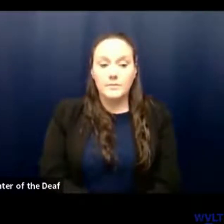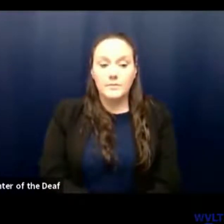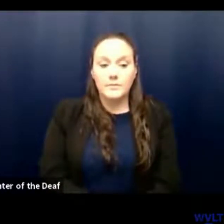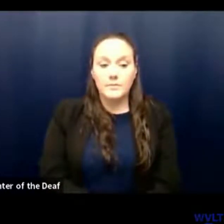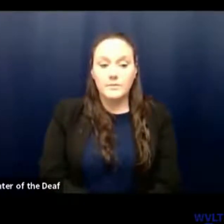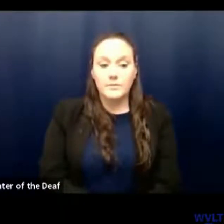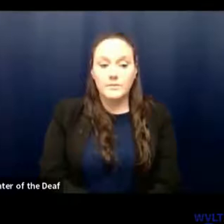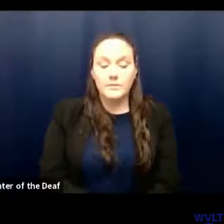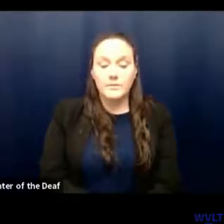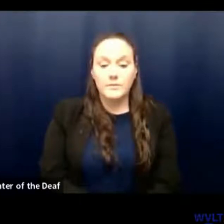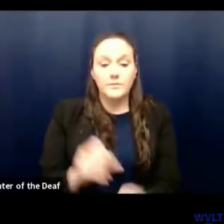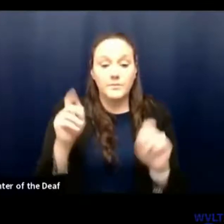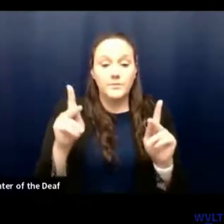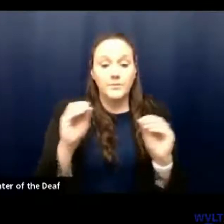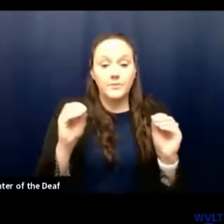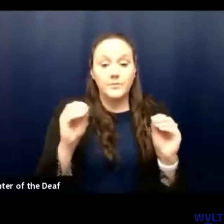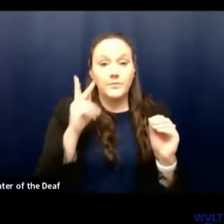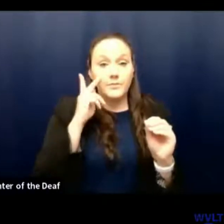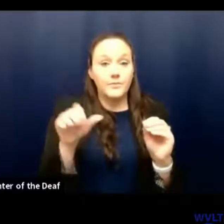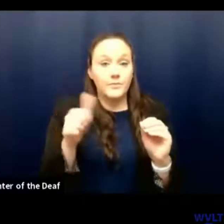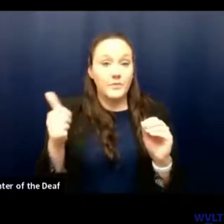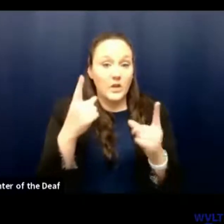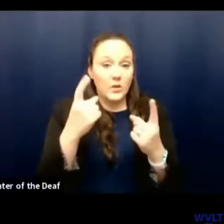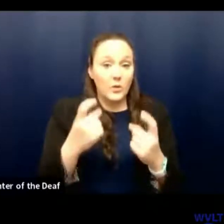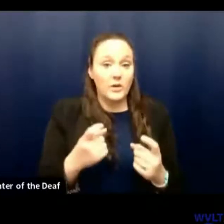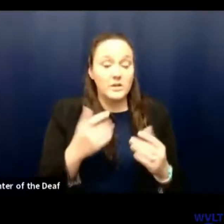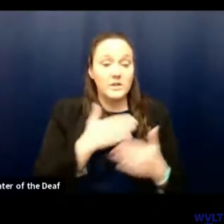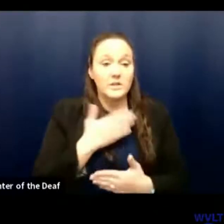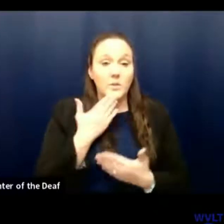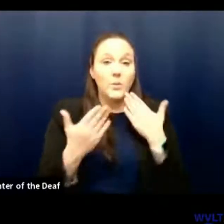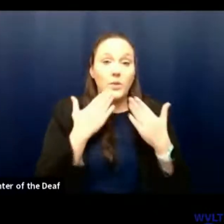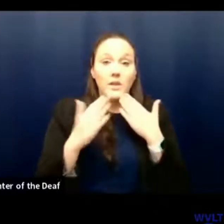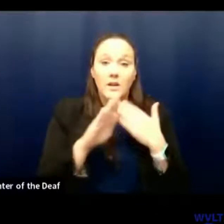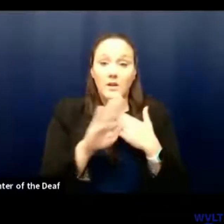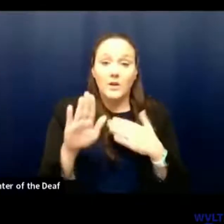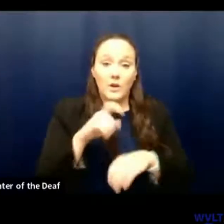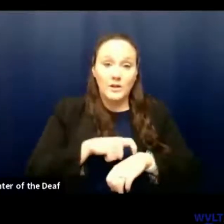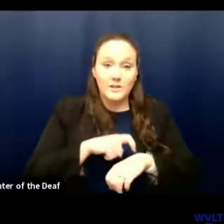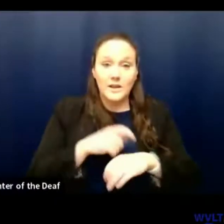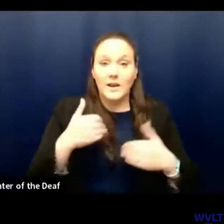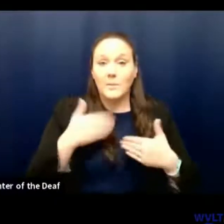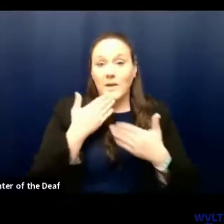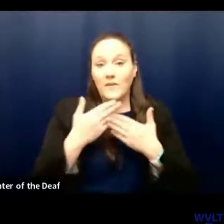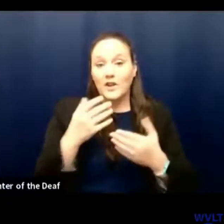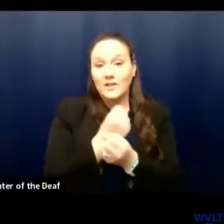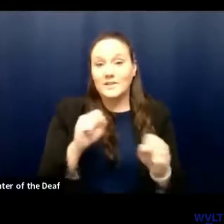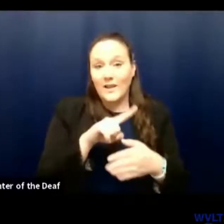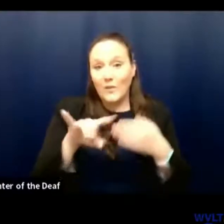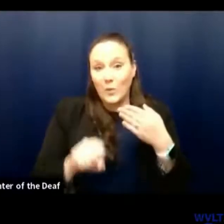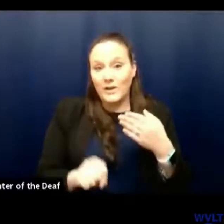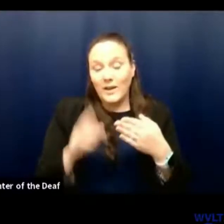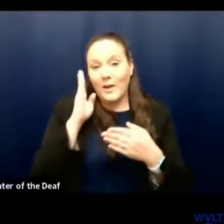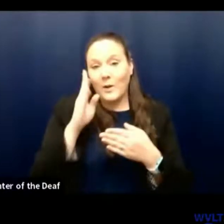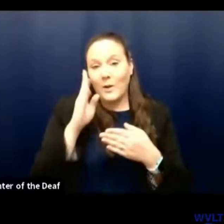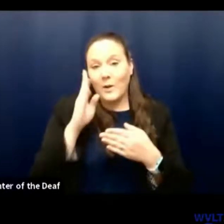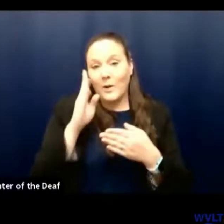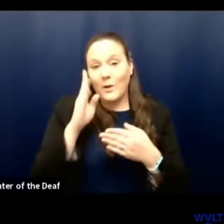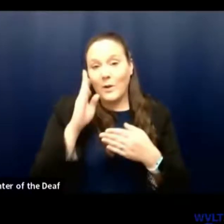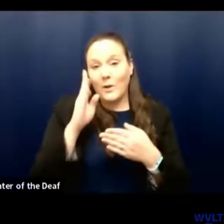All right, I'm not seeing any other questions come in, so thank you all for your time. We hope you have a good and safe weekend, and we'll talk to you again next week.